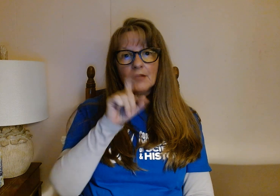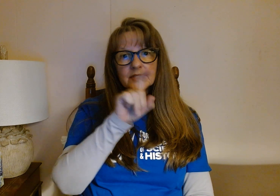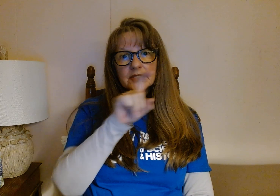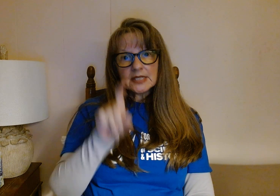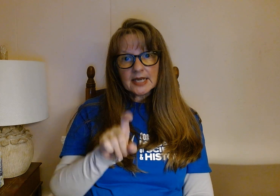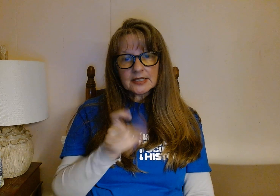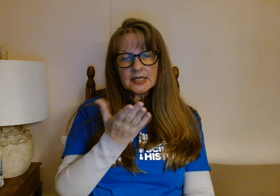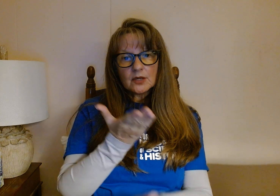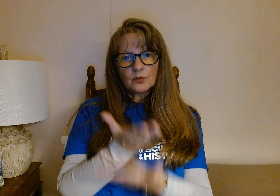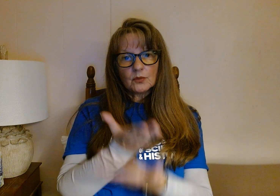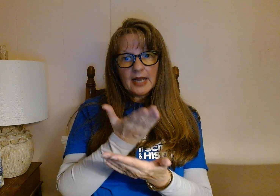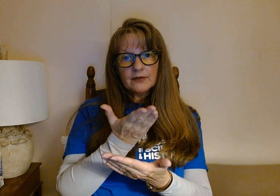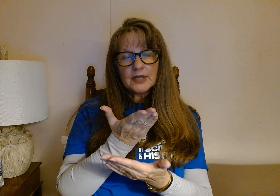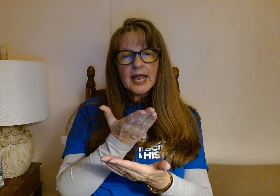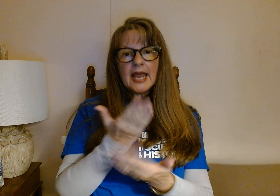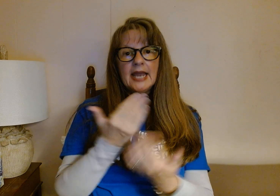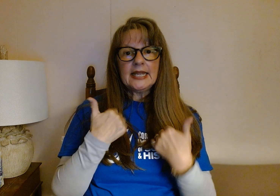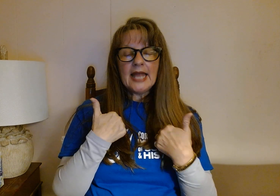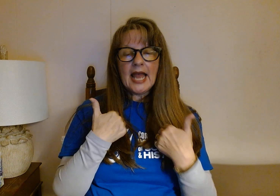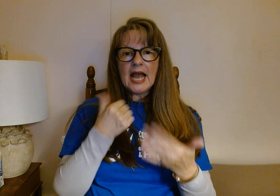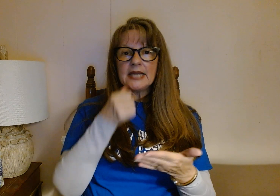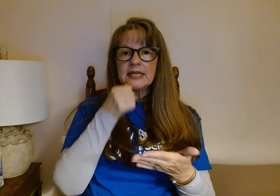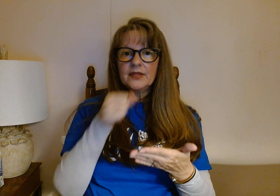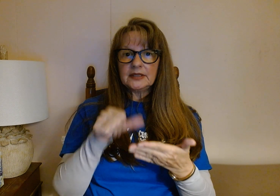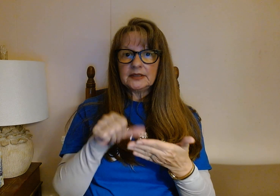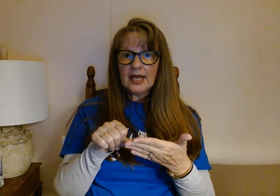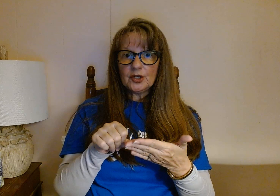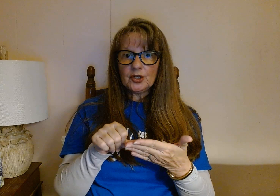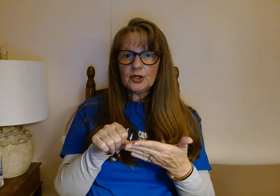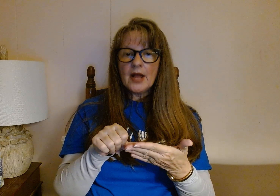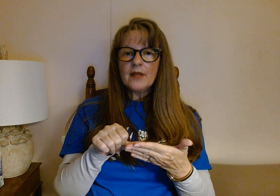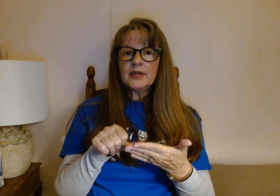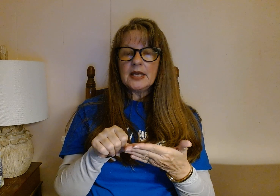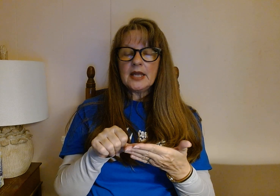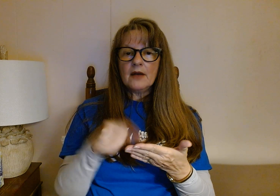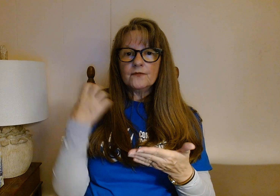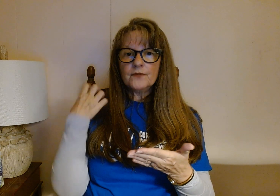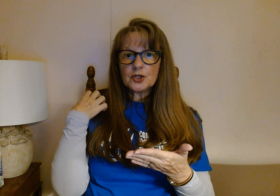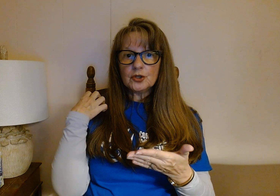Galveston, Texas. He arrived, and he had the letter, the official,